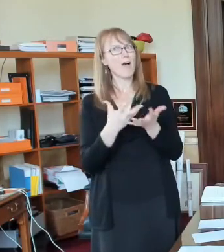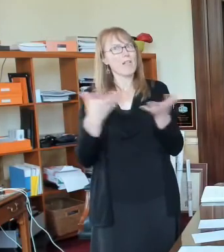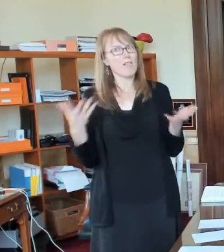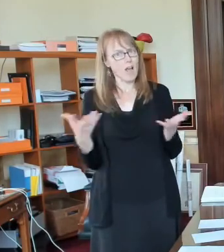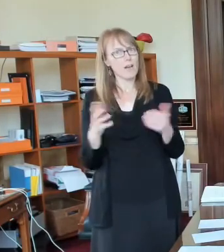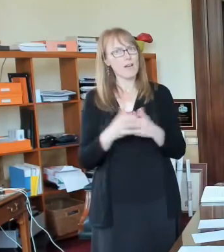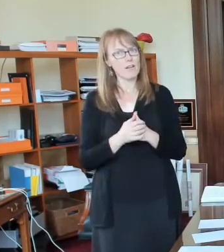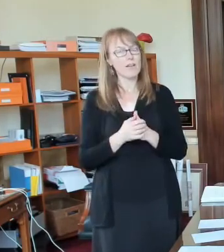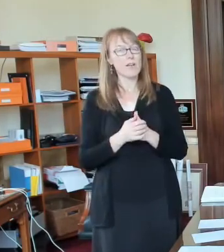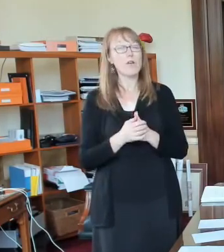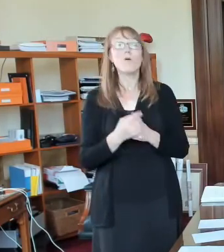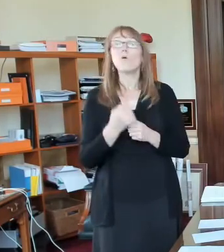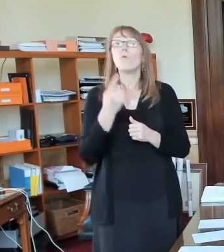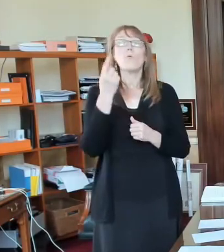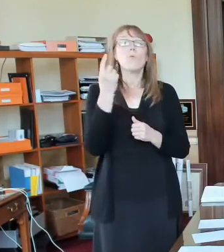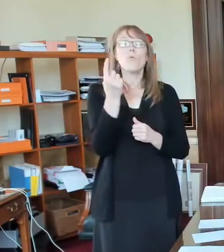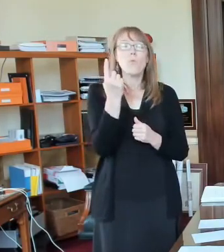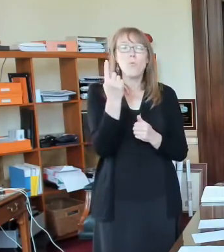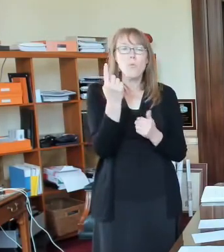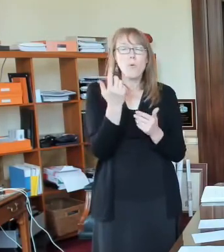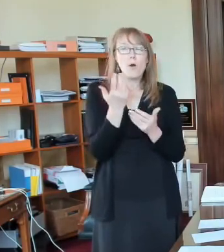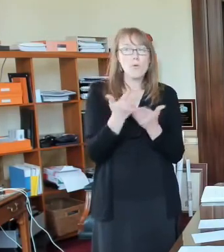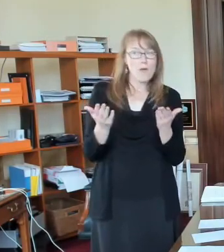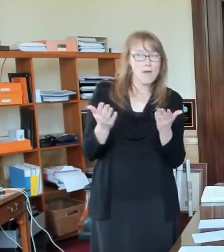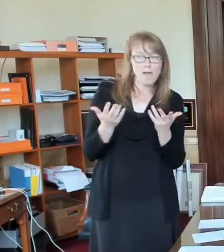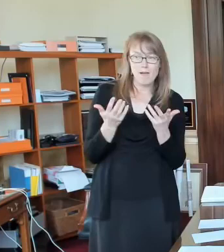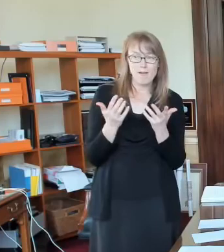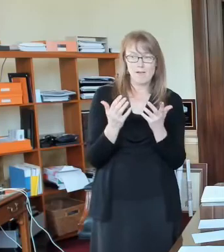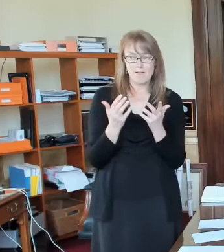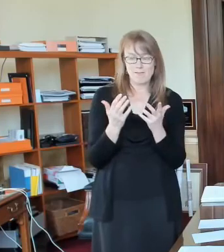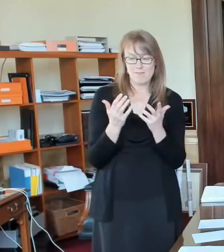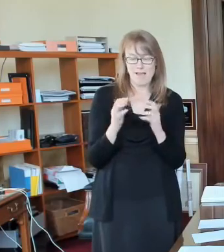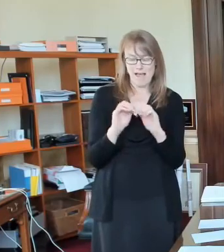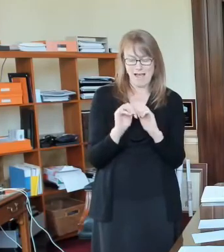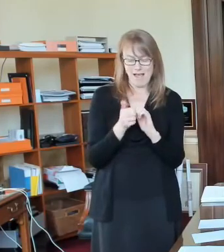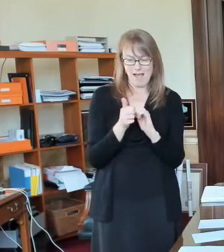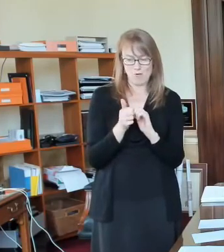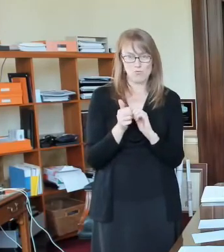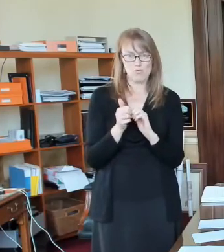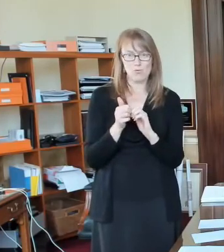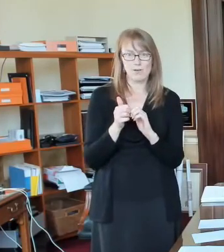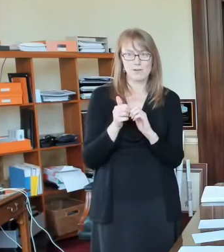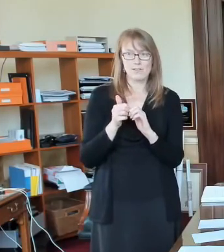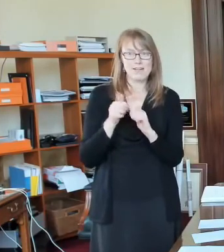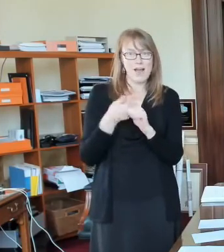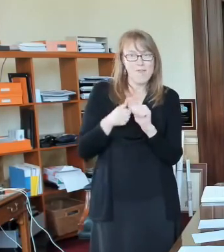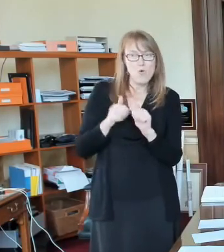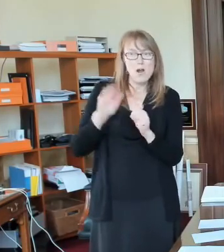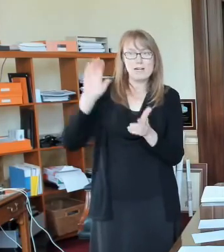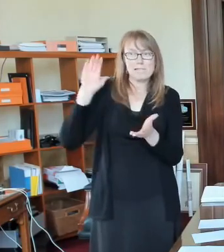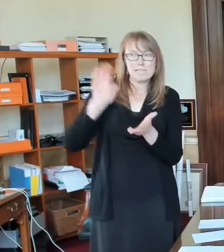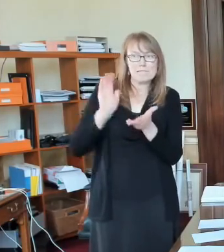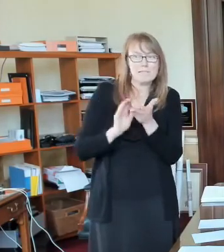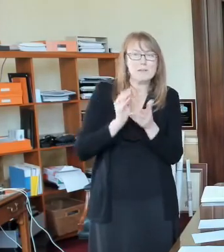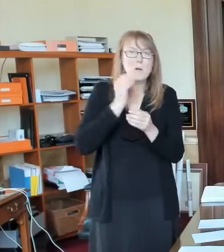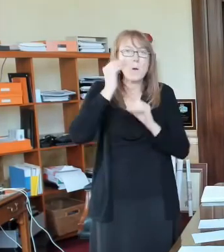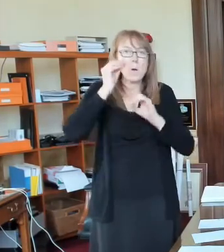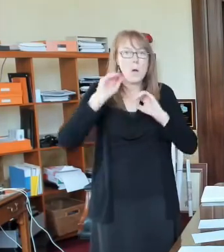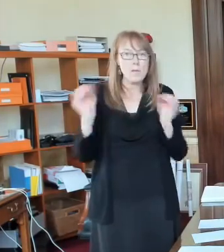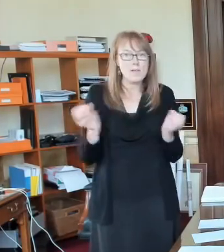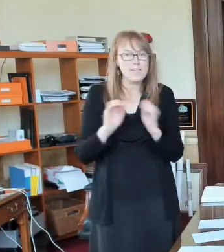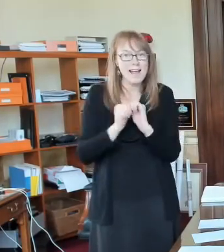homelessness is preventing people from becoming homeless. And so there's a lot of effort there. And of course, you all know that we have added